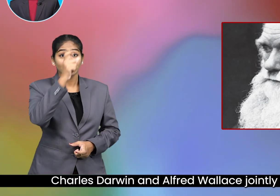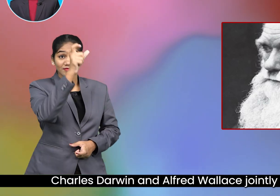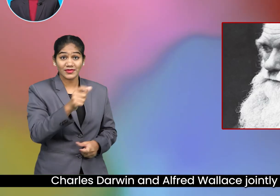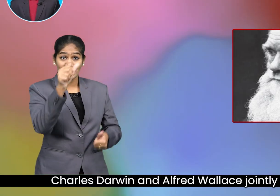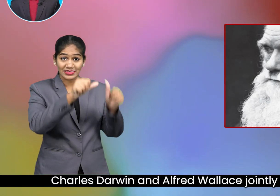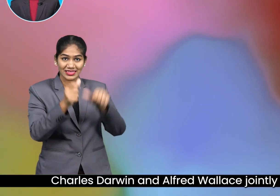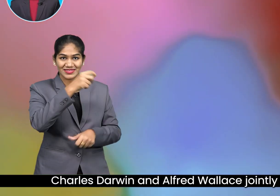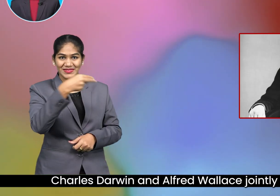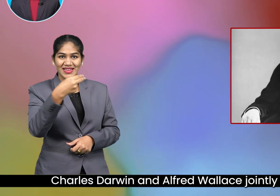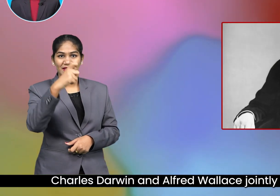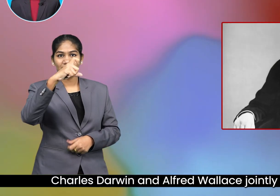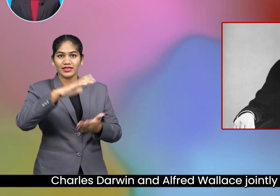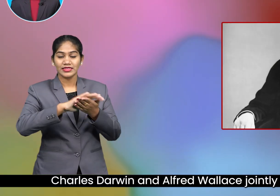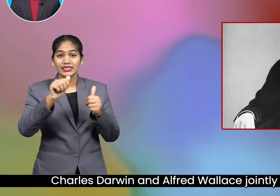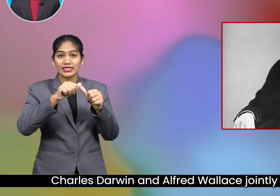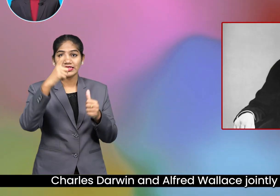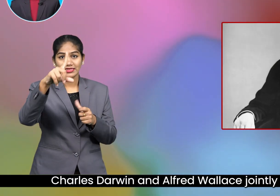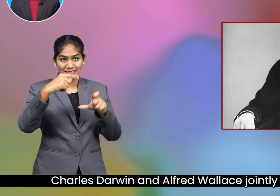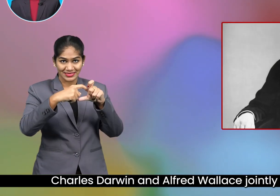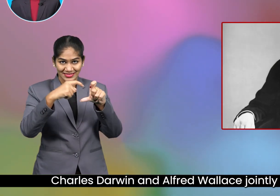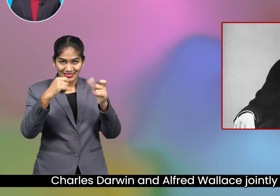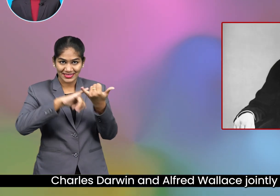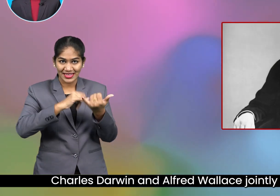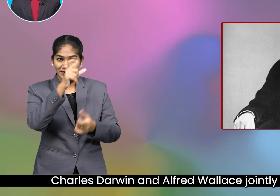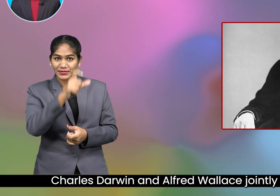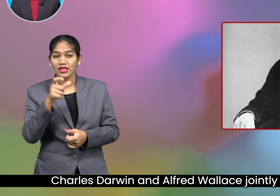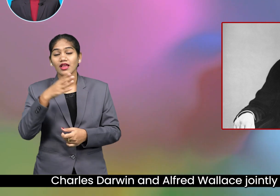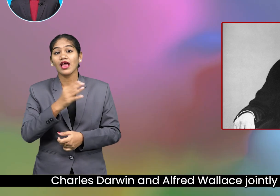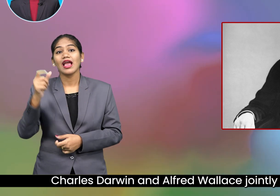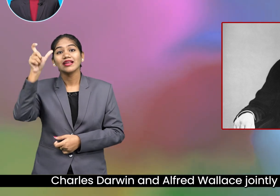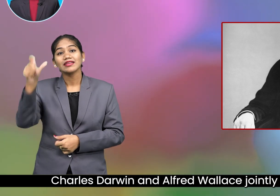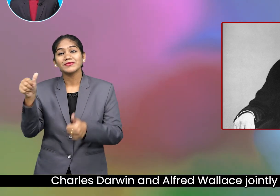Charles Darwin and Alfred Wallace